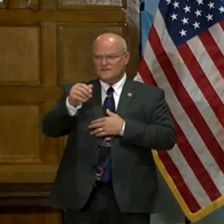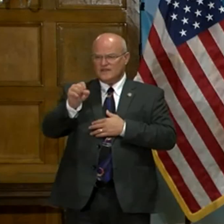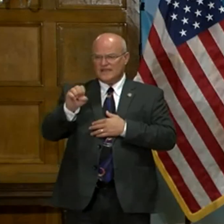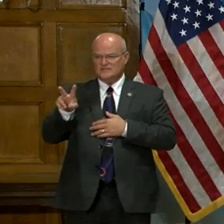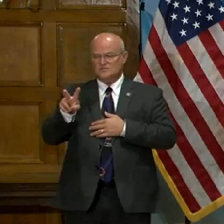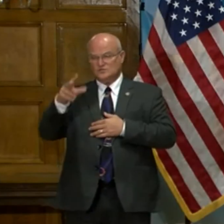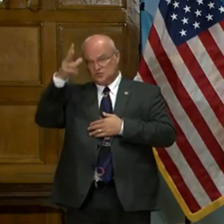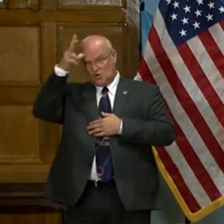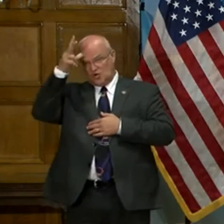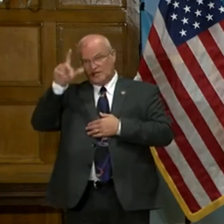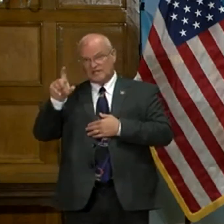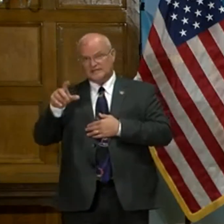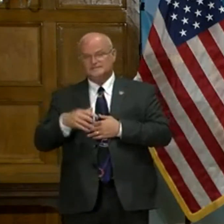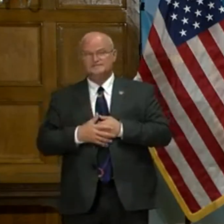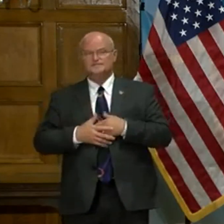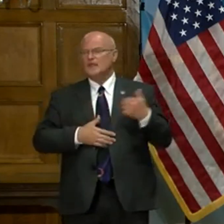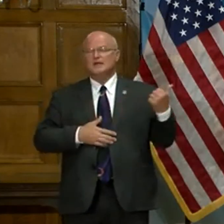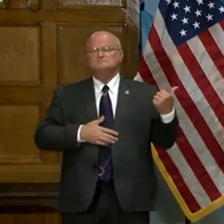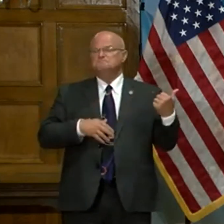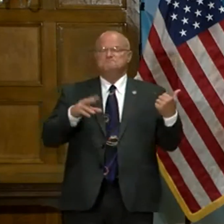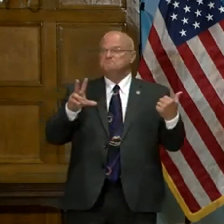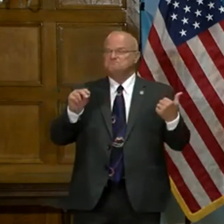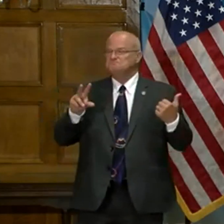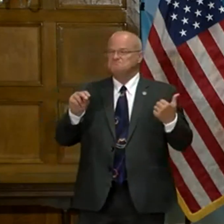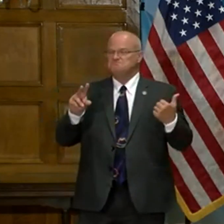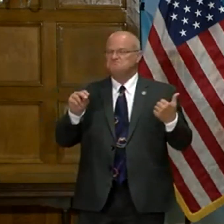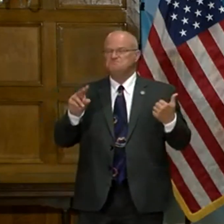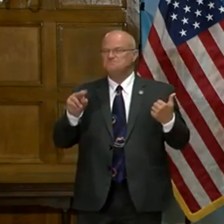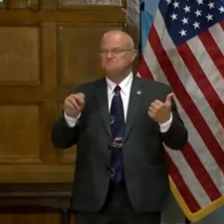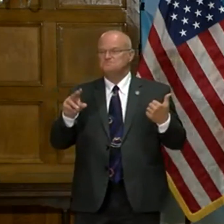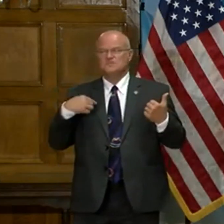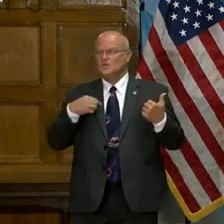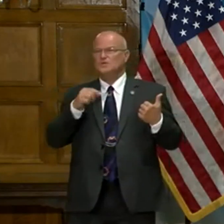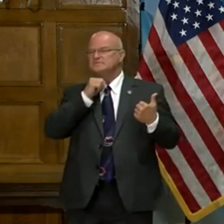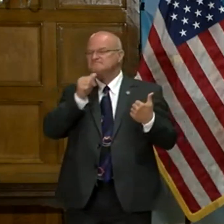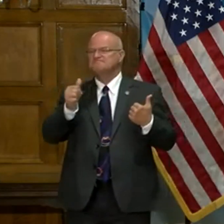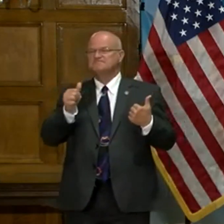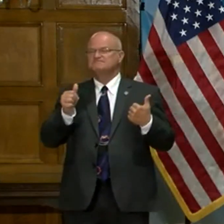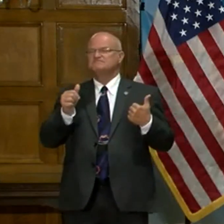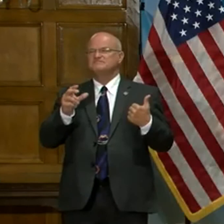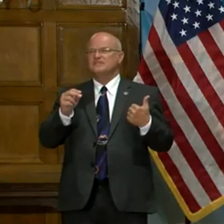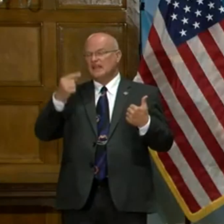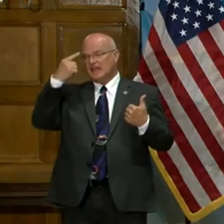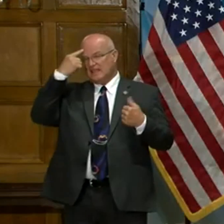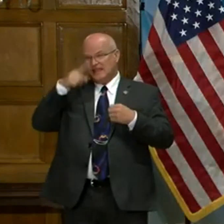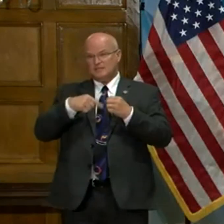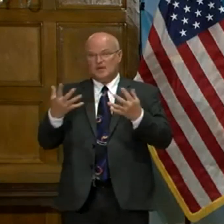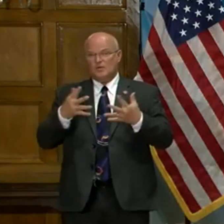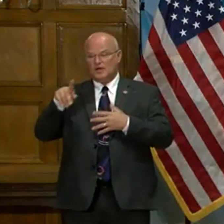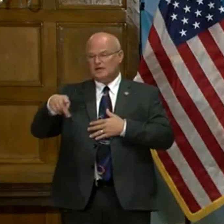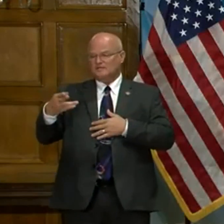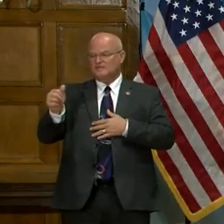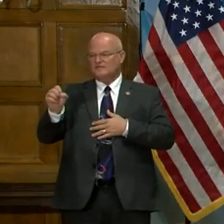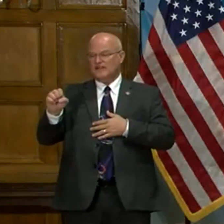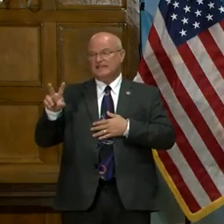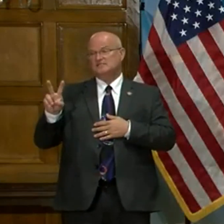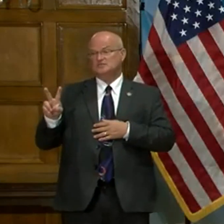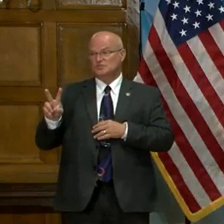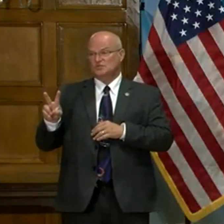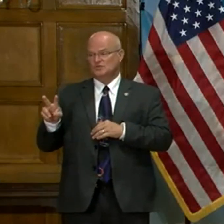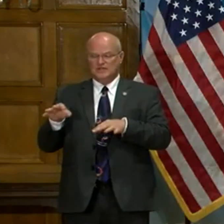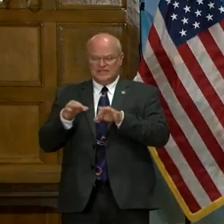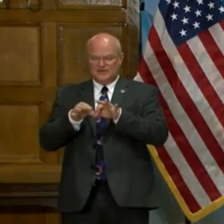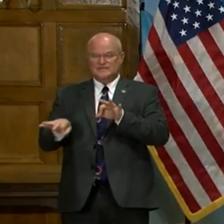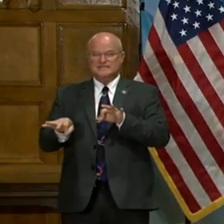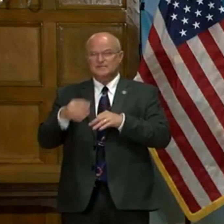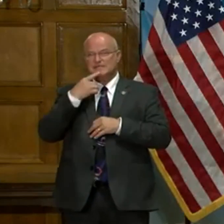too early? No, I don't believe that we did. Again, think about what phase 2 was. It's